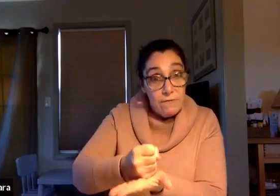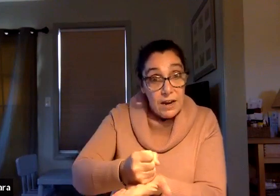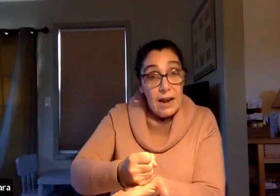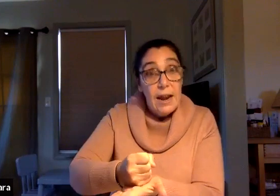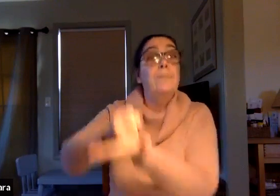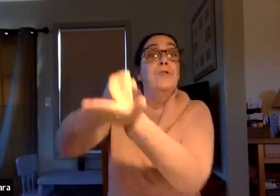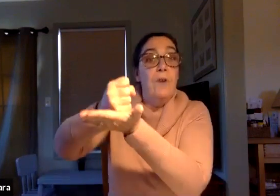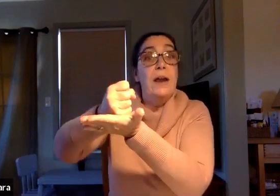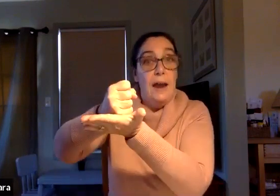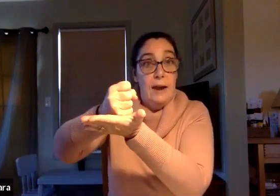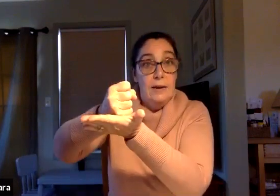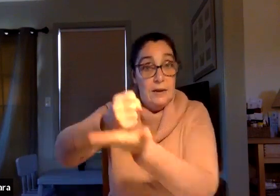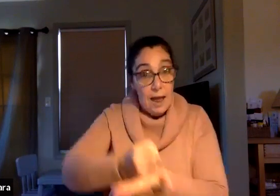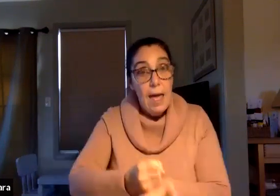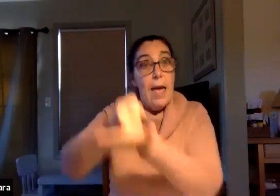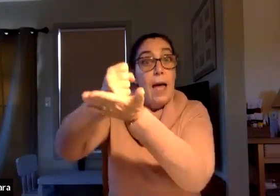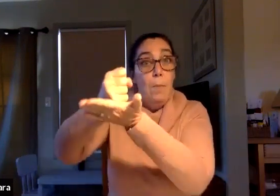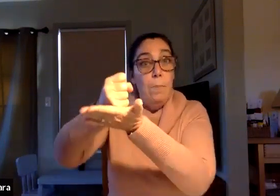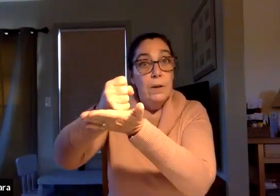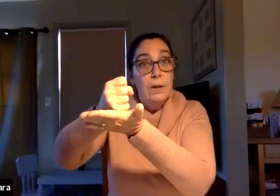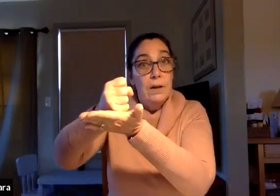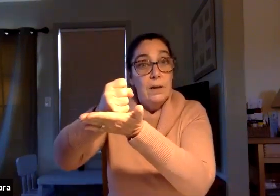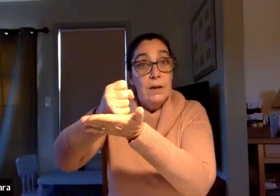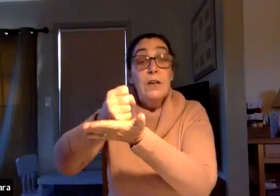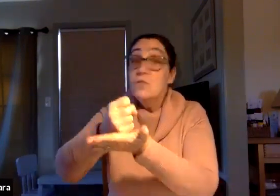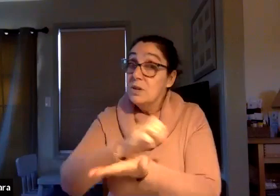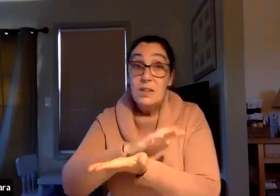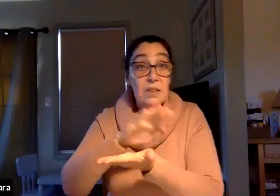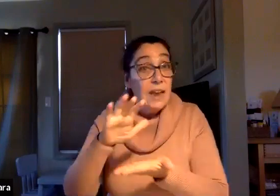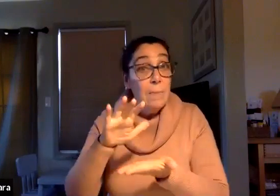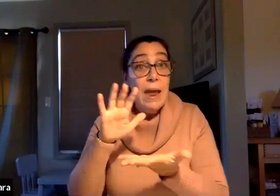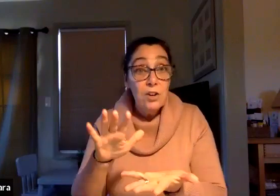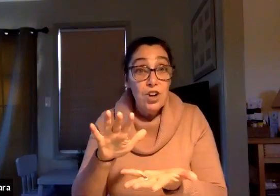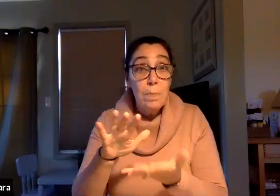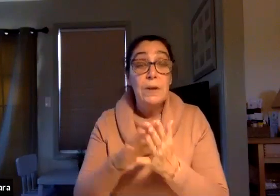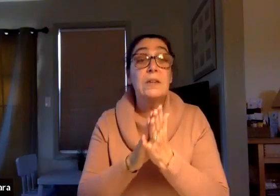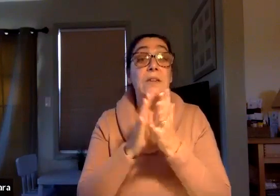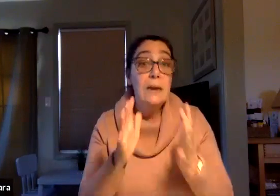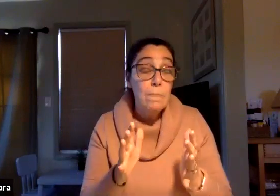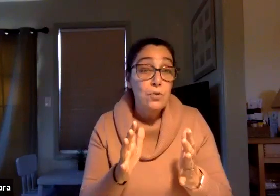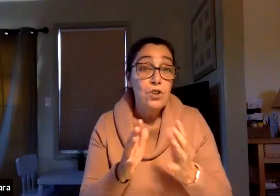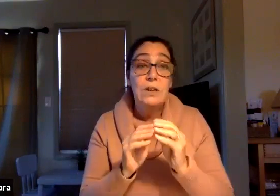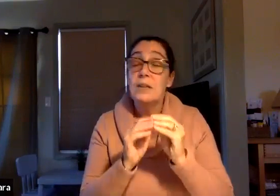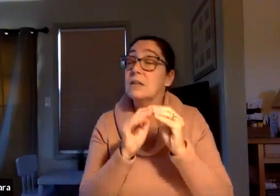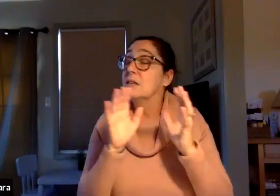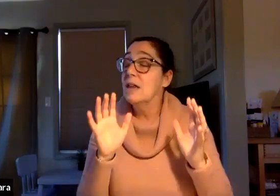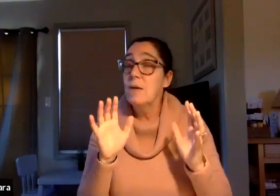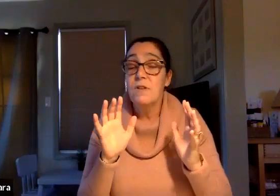left hand helps your right hand, help. So it's the same hand shape, it's the same motion, it's the same